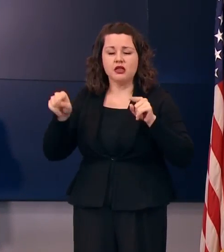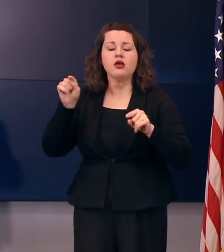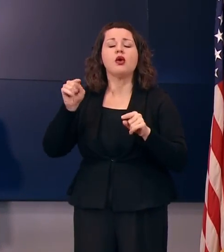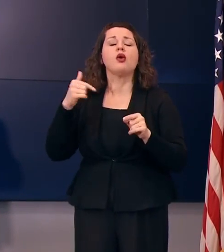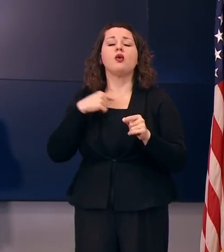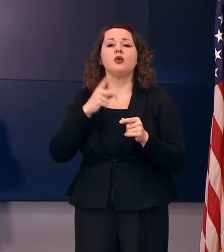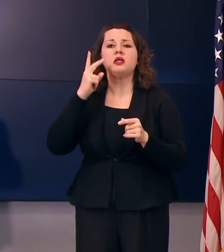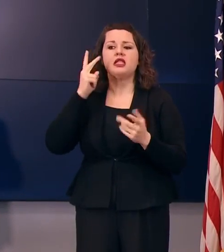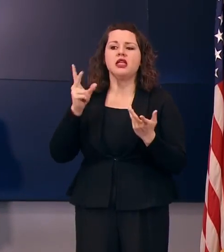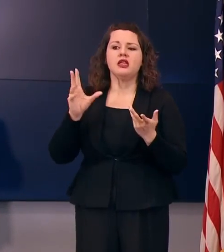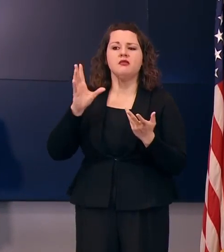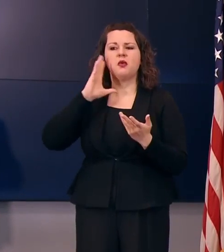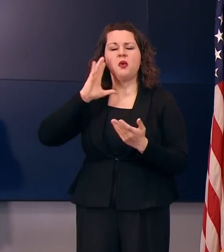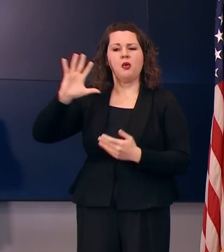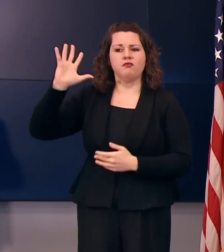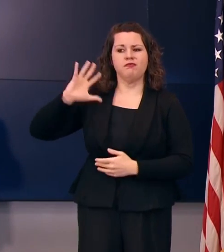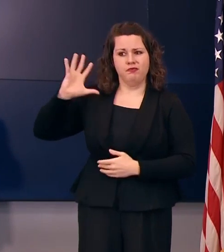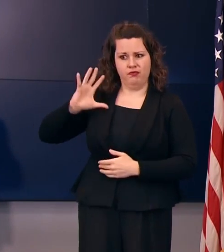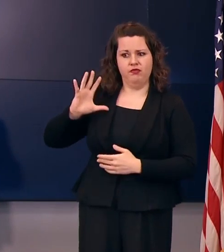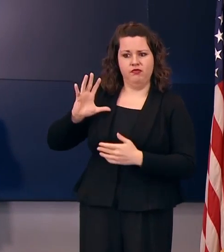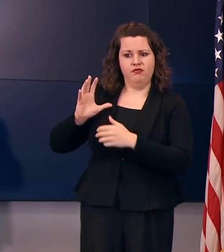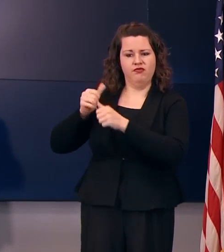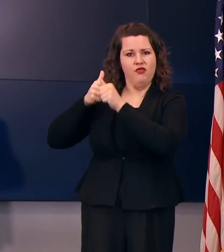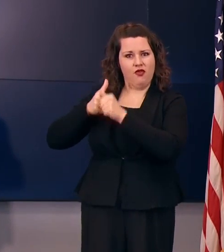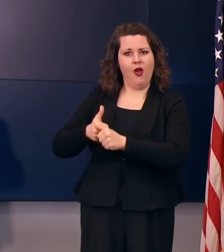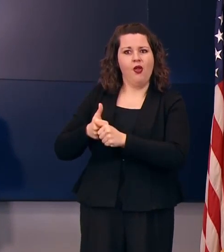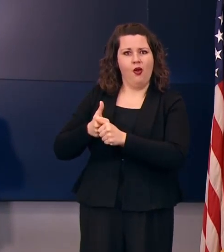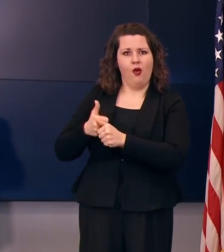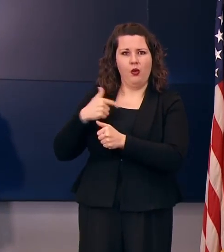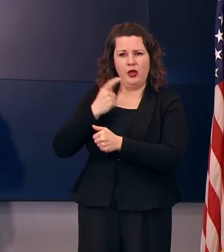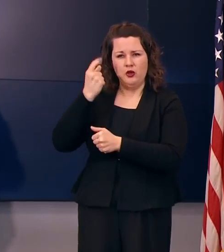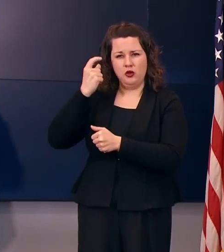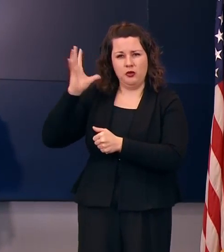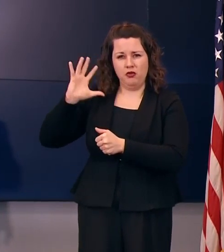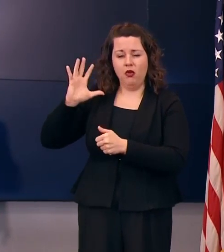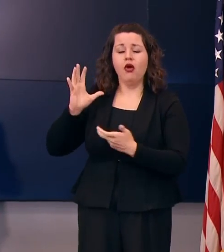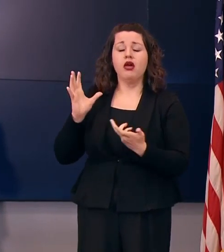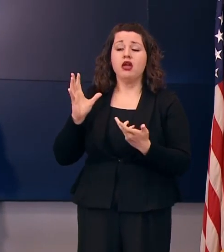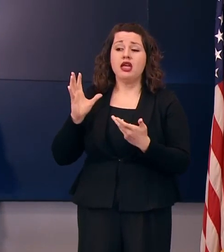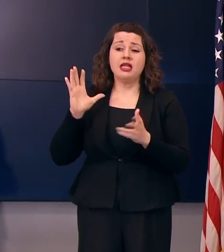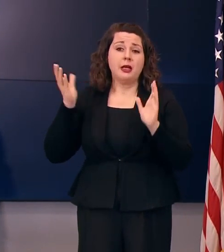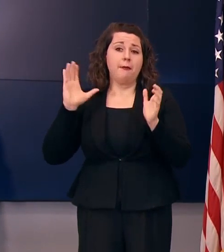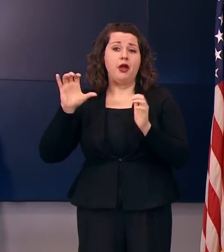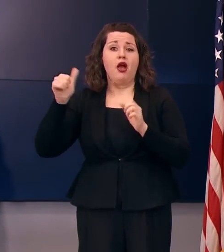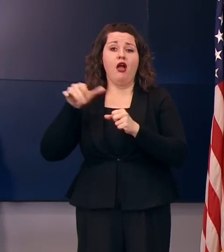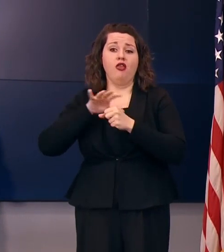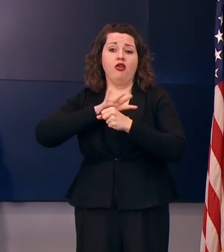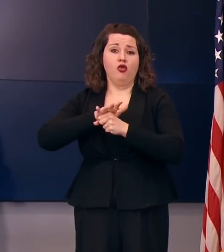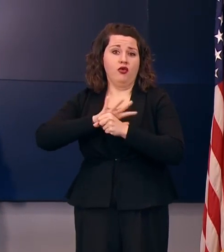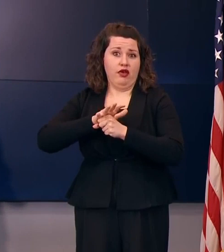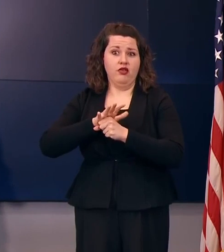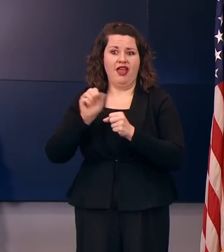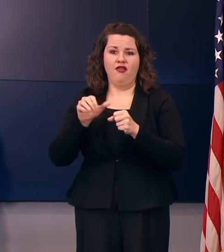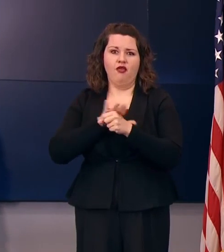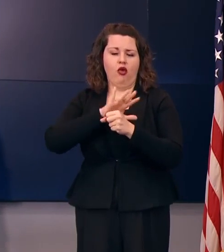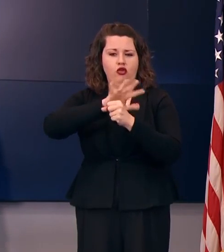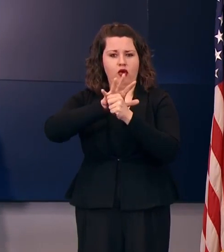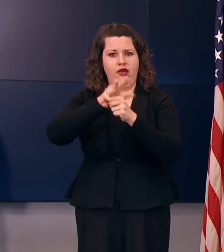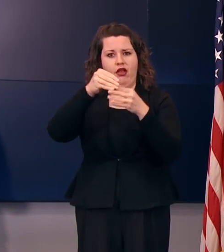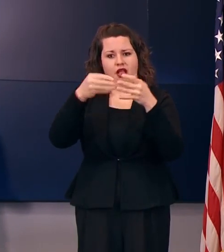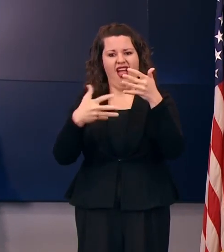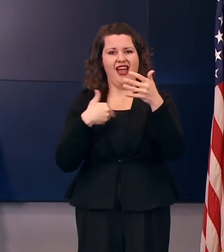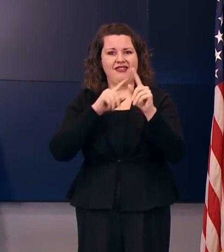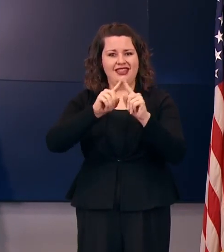line with our early understanding of this virus. And as it compares to other coronaviruses in the entire family that we know